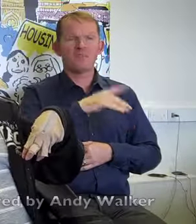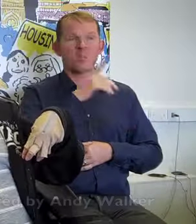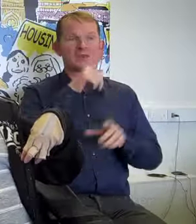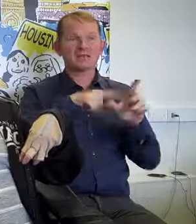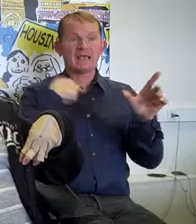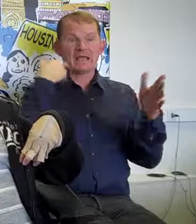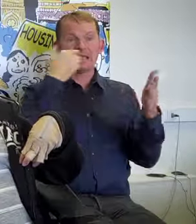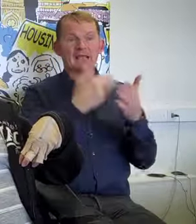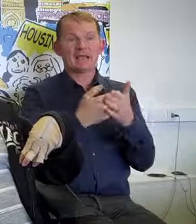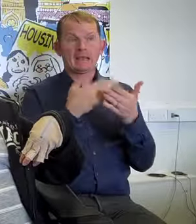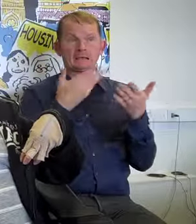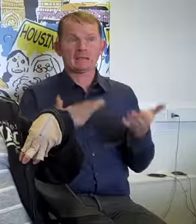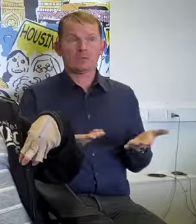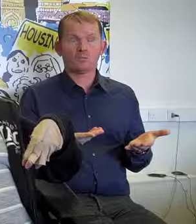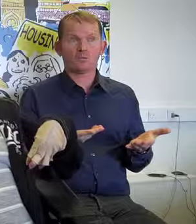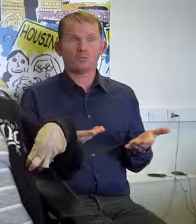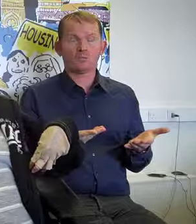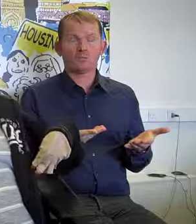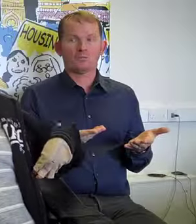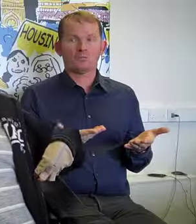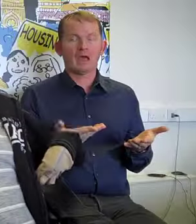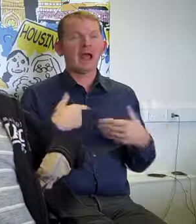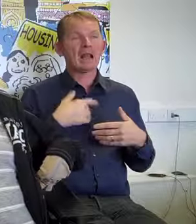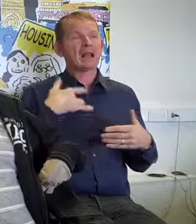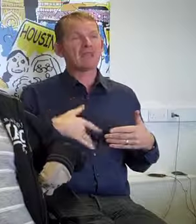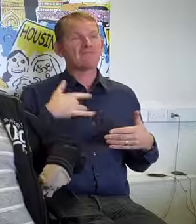now and I live in Bury.